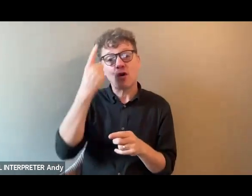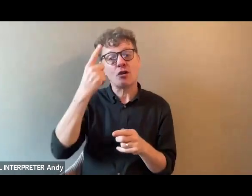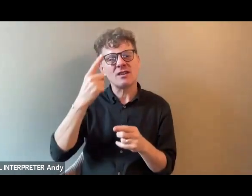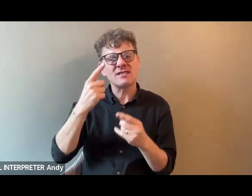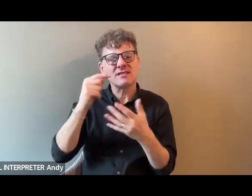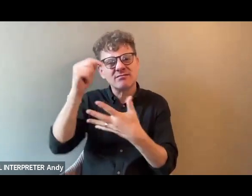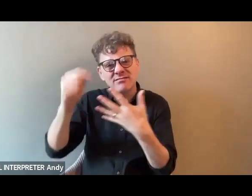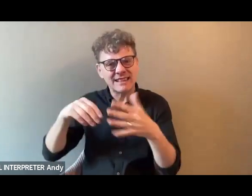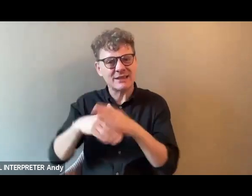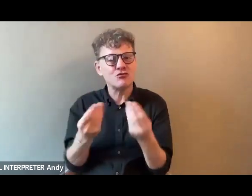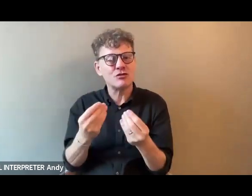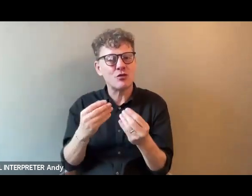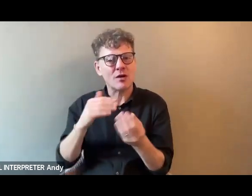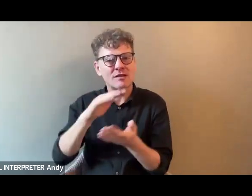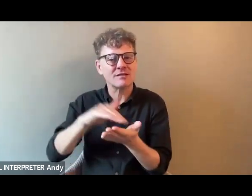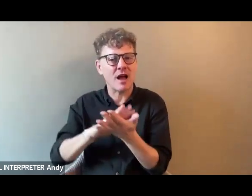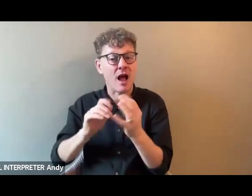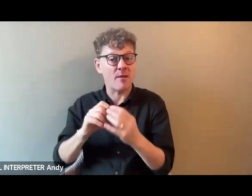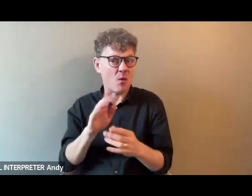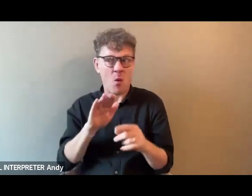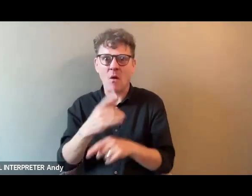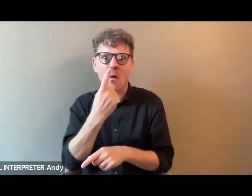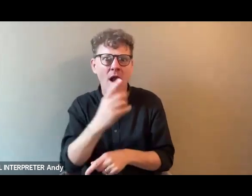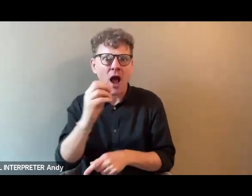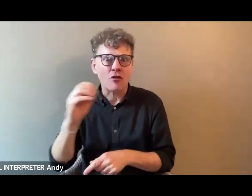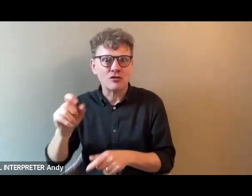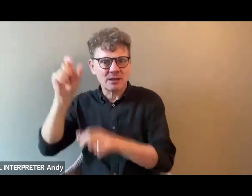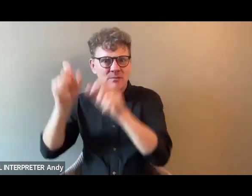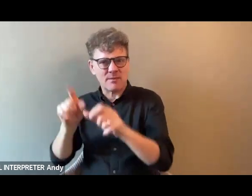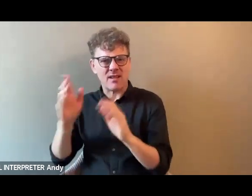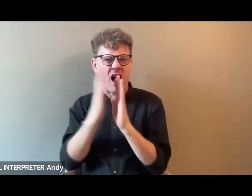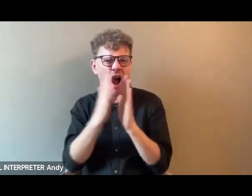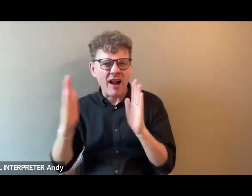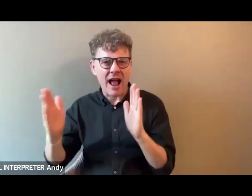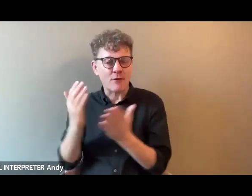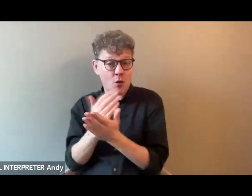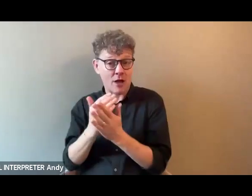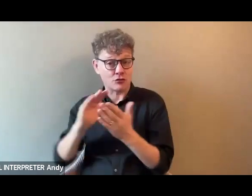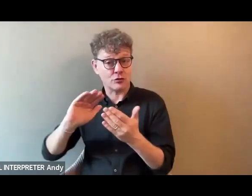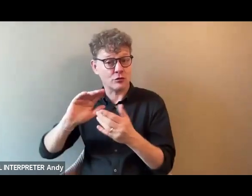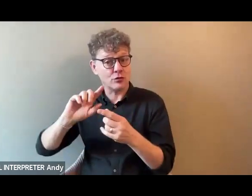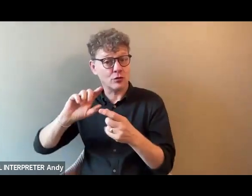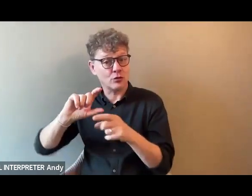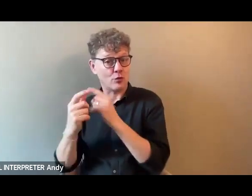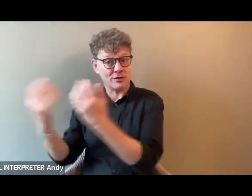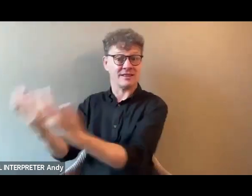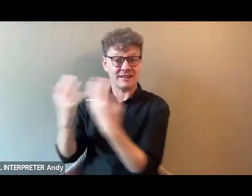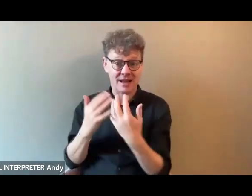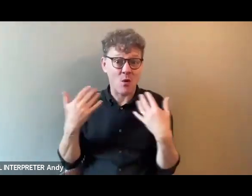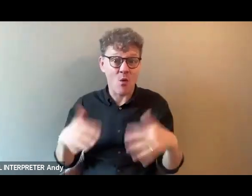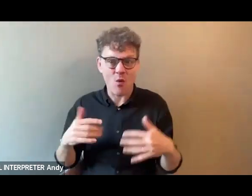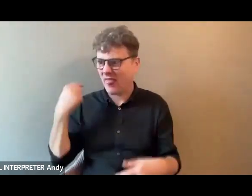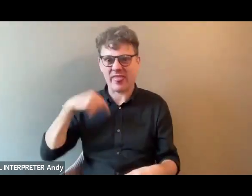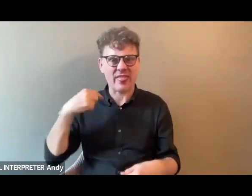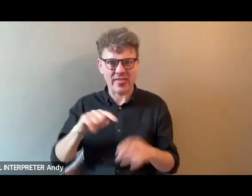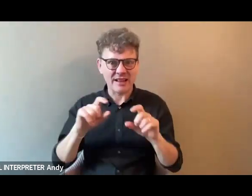hub to over 100 stakeholders from the archives and collections community. It's been a busy week.